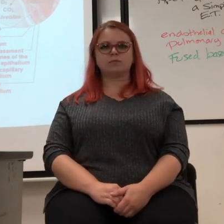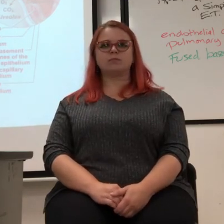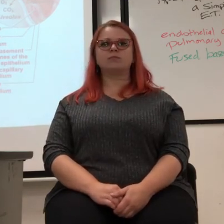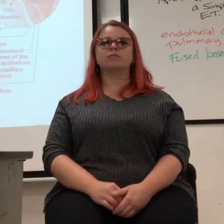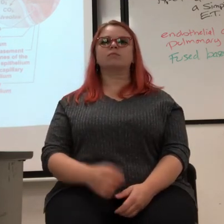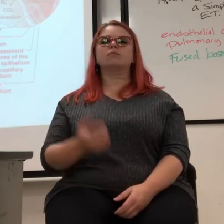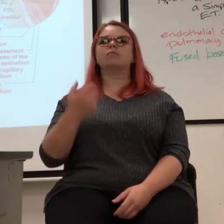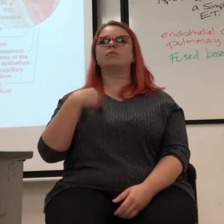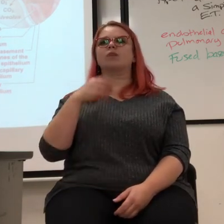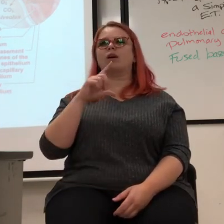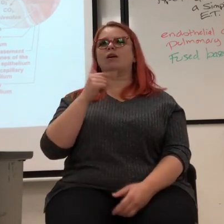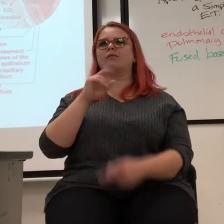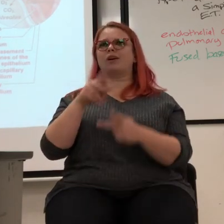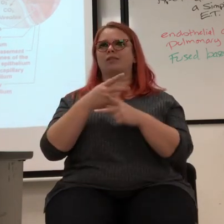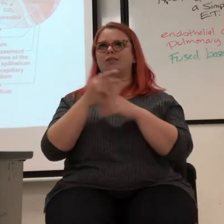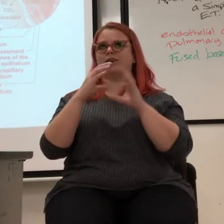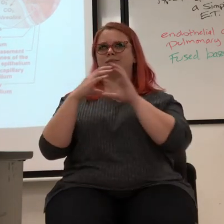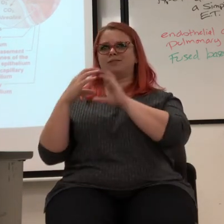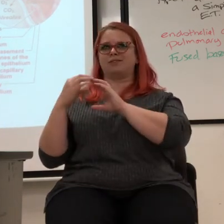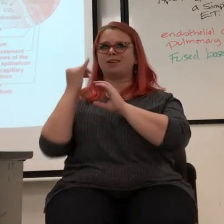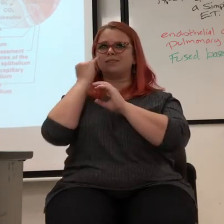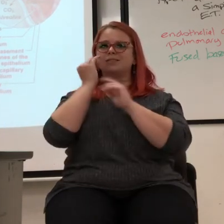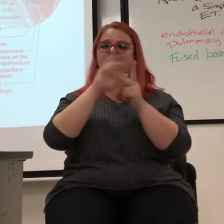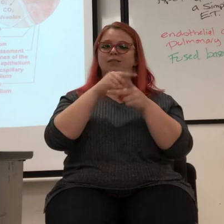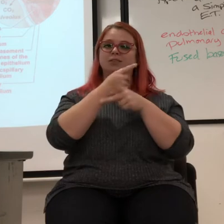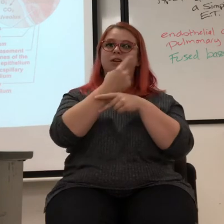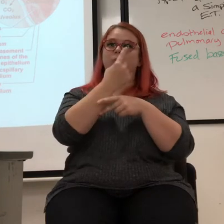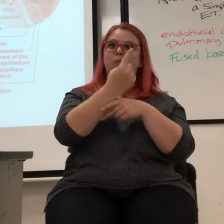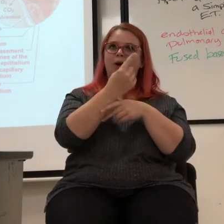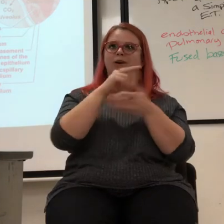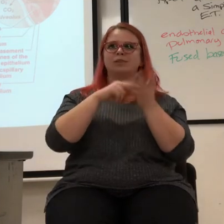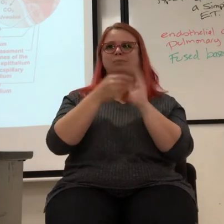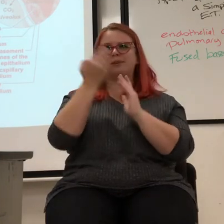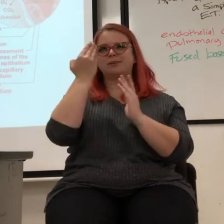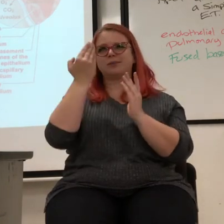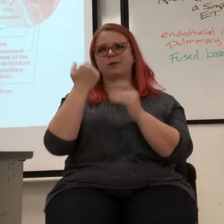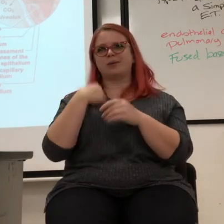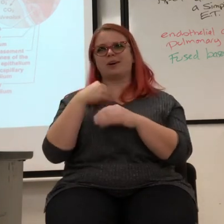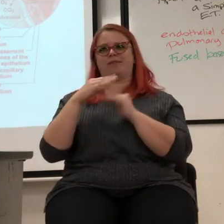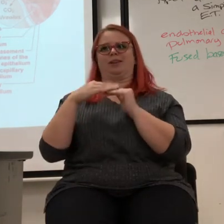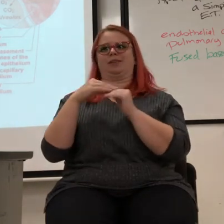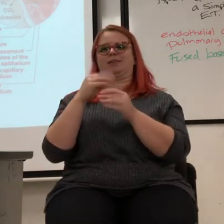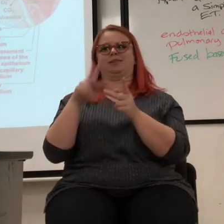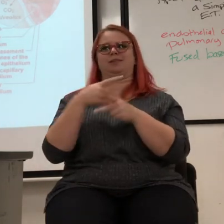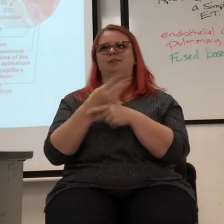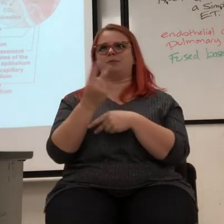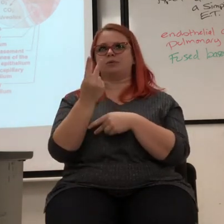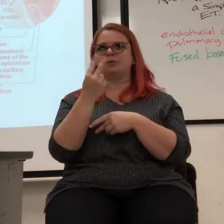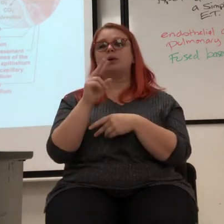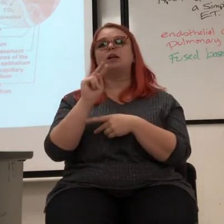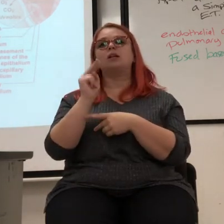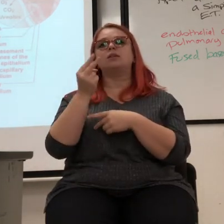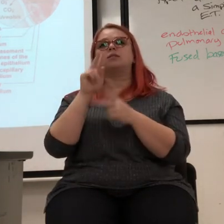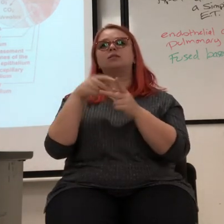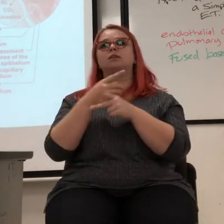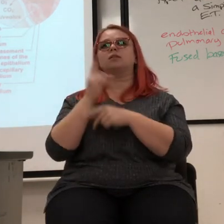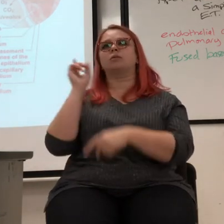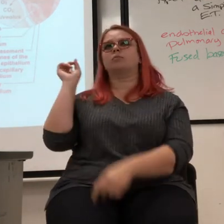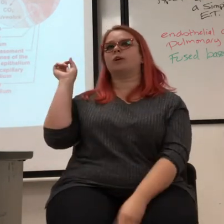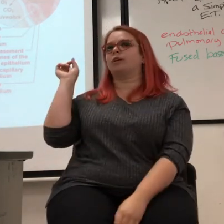There are other cell types. If there's type 1, it stands to reason there's got to be at least a type 2. The second type is right here, shown in